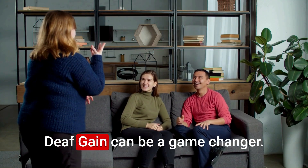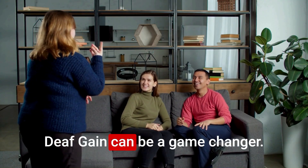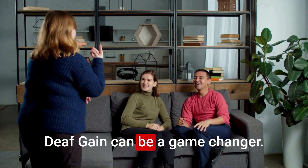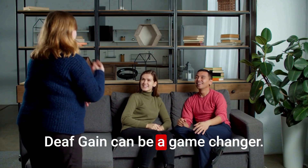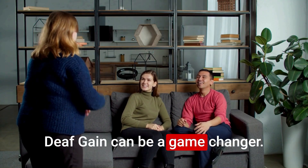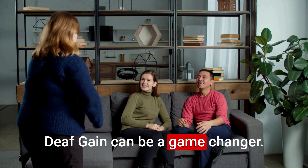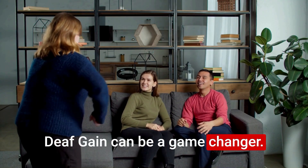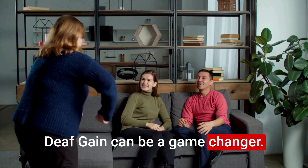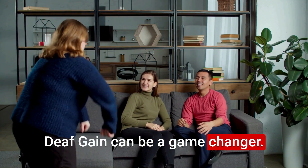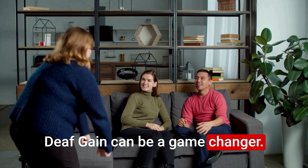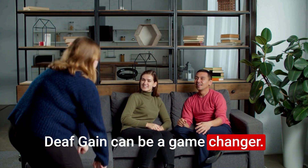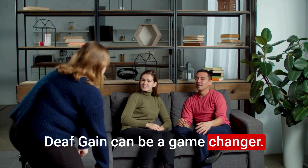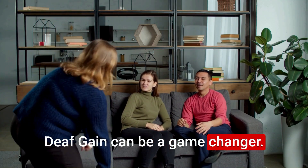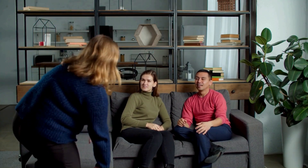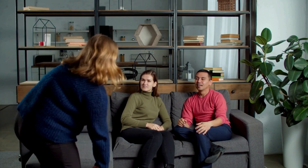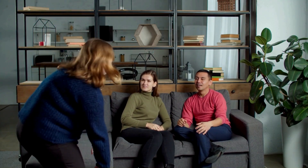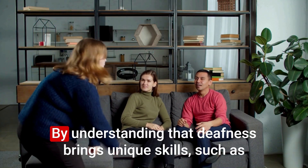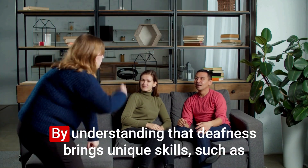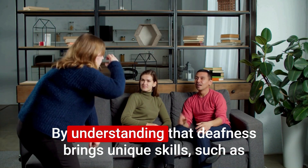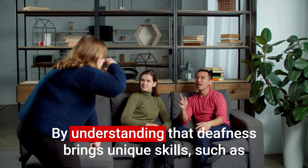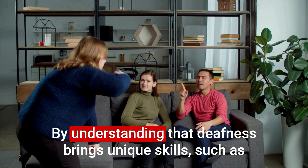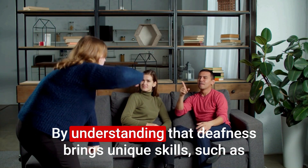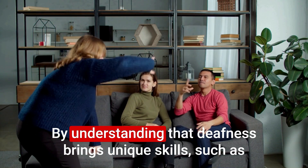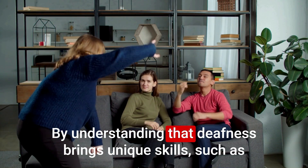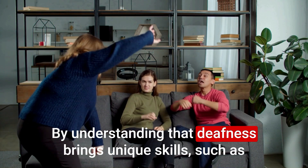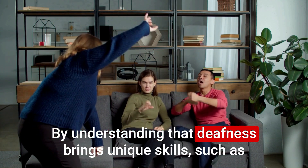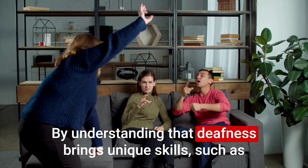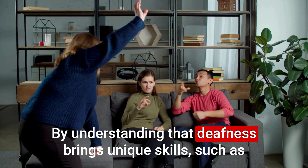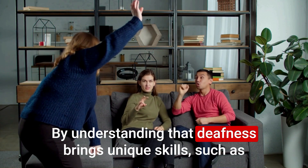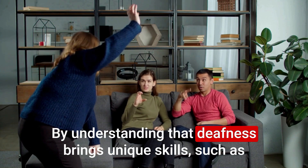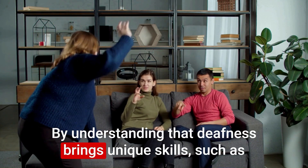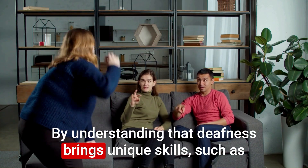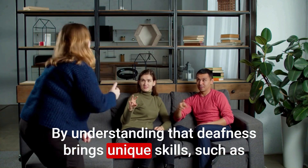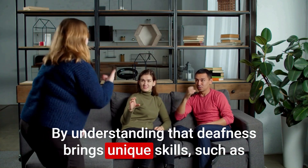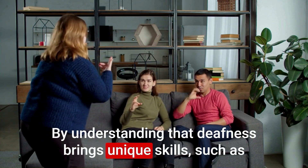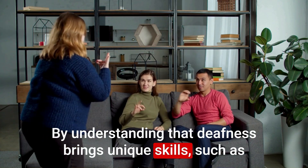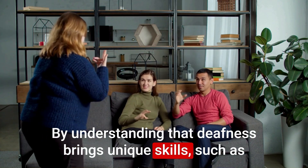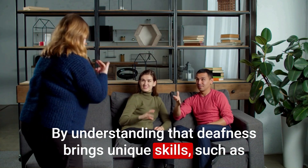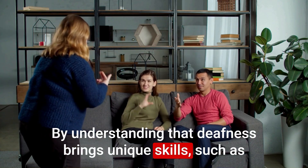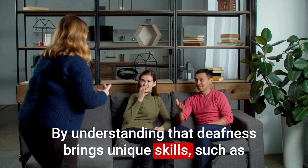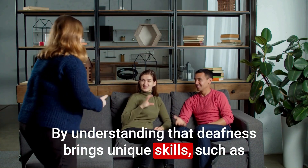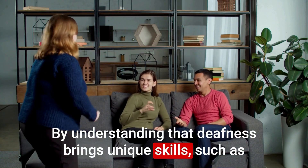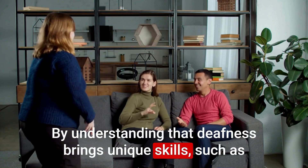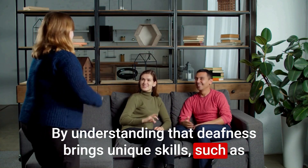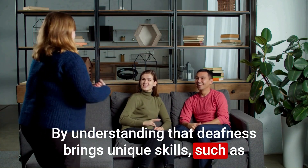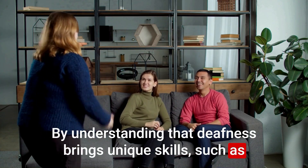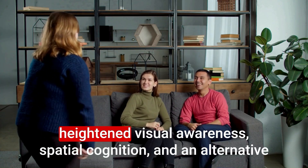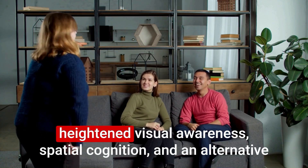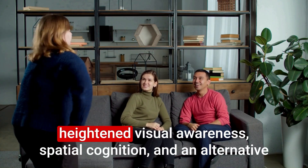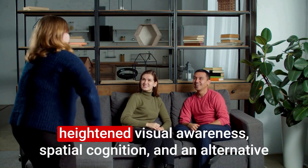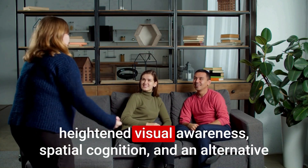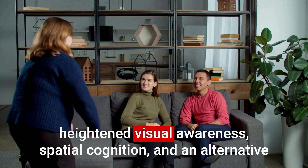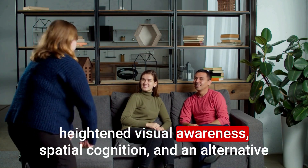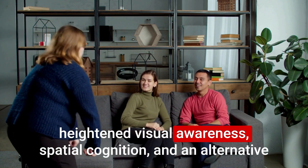be a game changer. By understanding that deafness brings unique skills, such as heightened visual